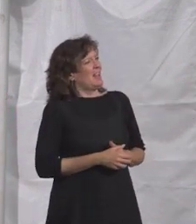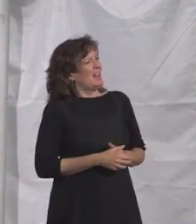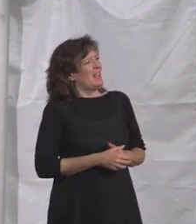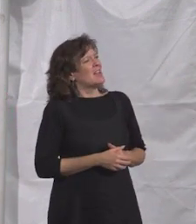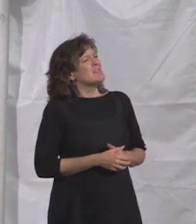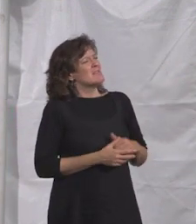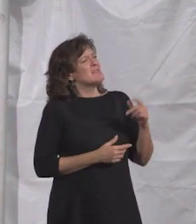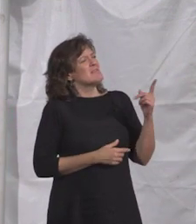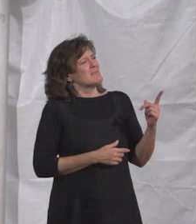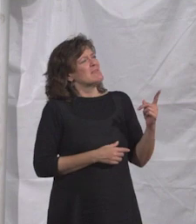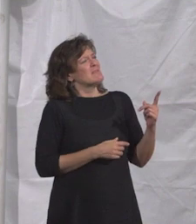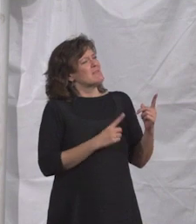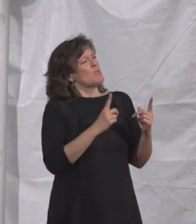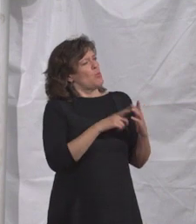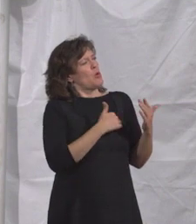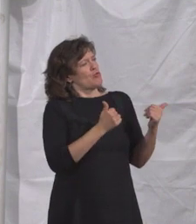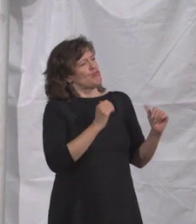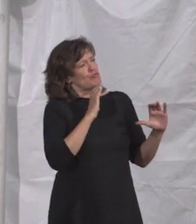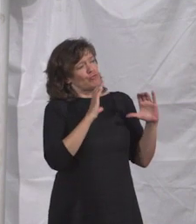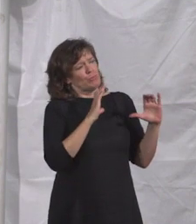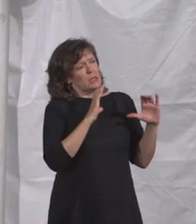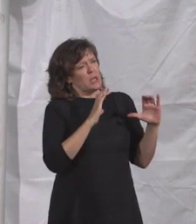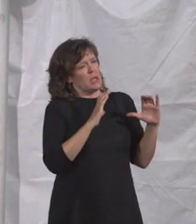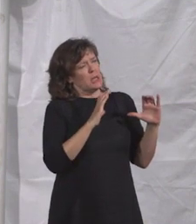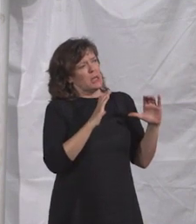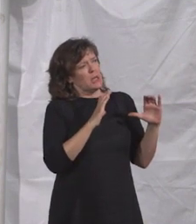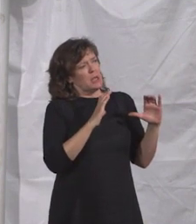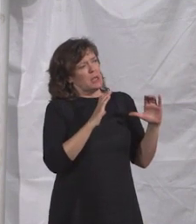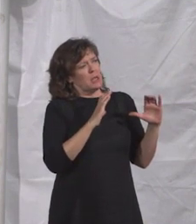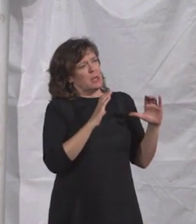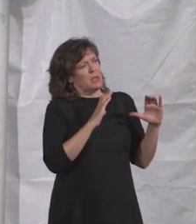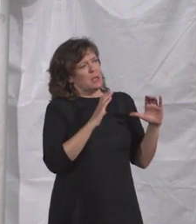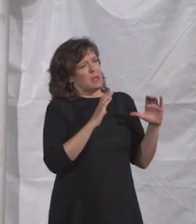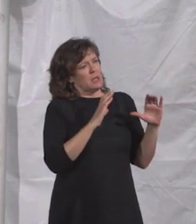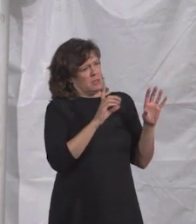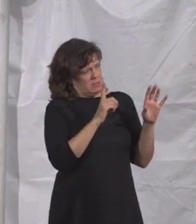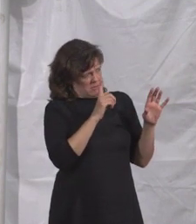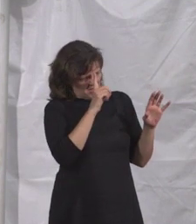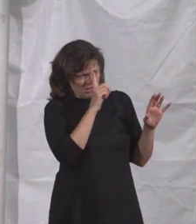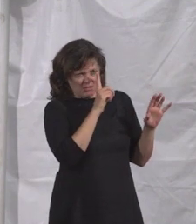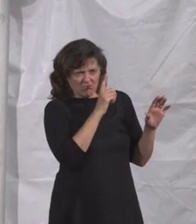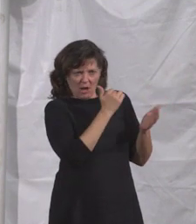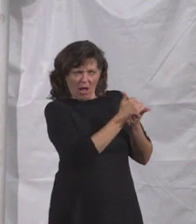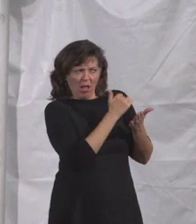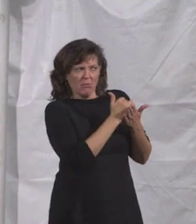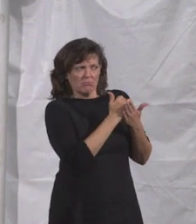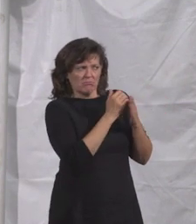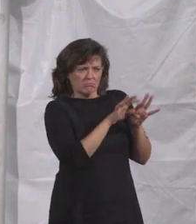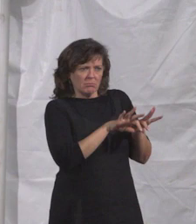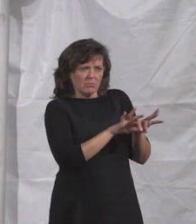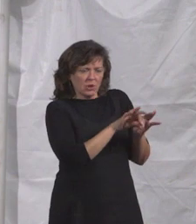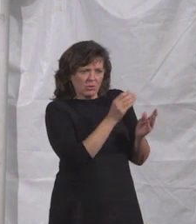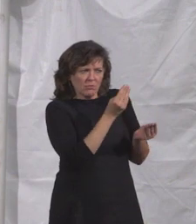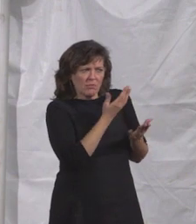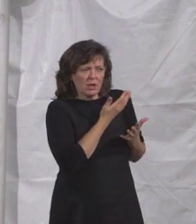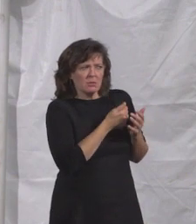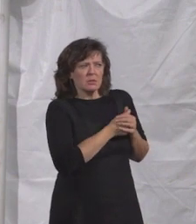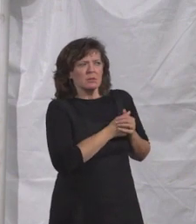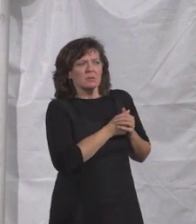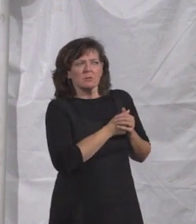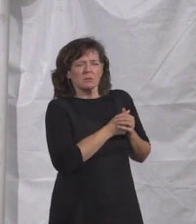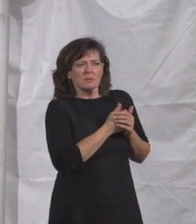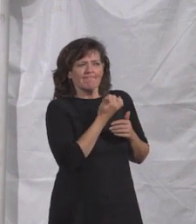is trying to communicate, well, they think they're trying to communicate useful information, but what that adult just